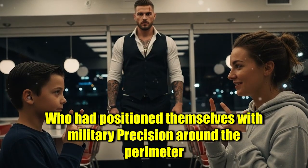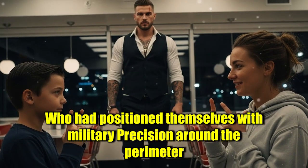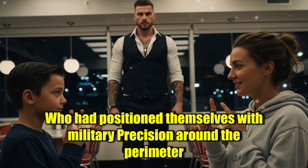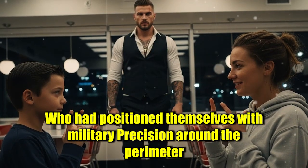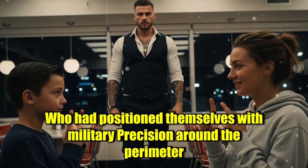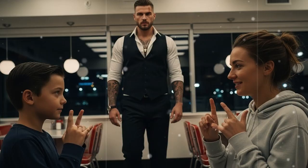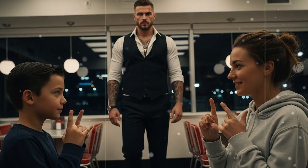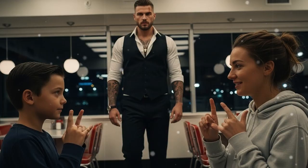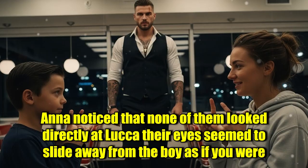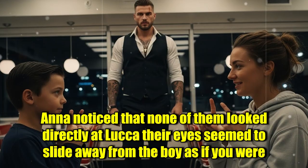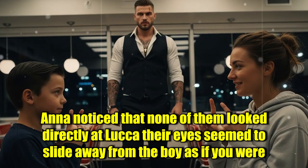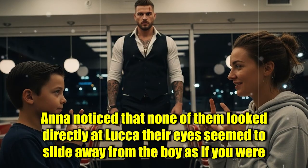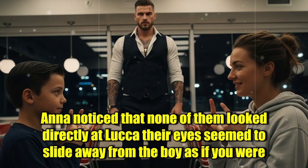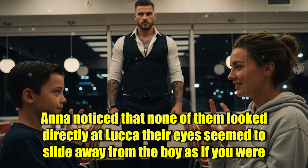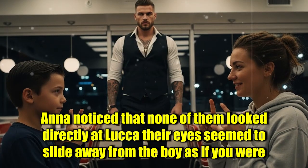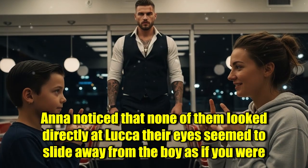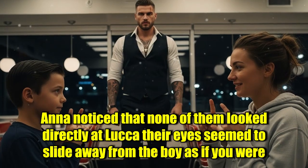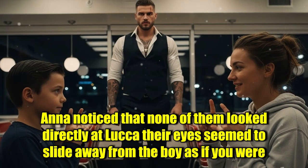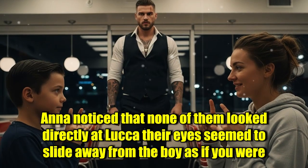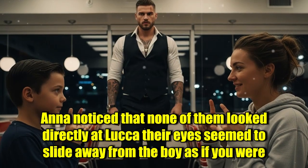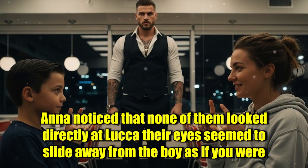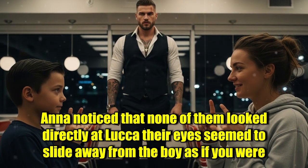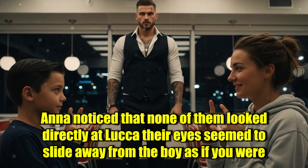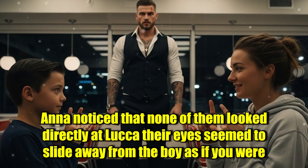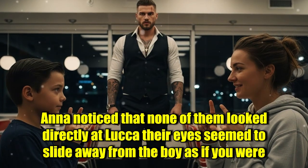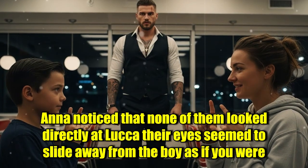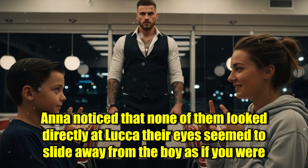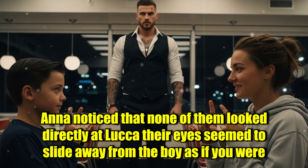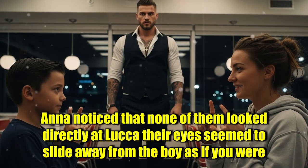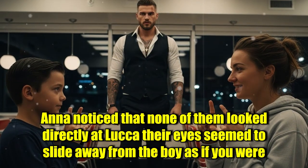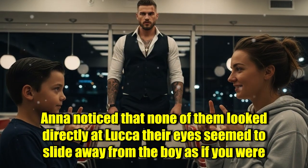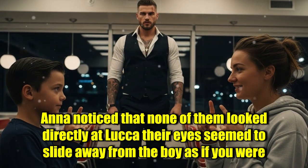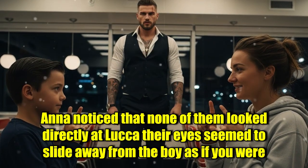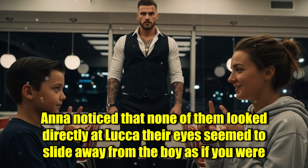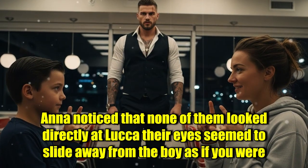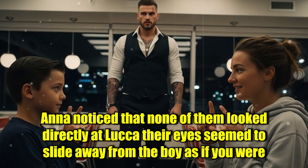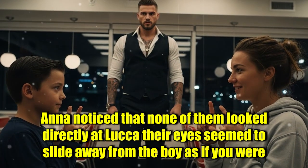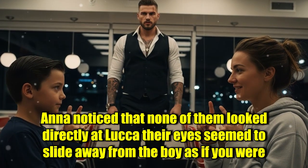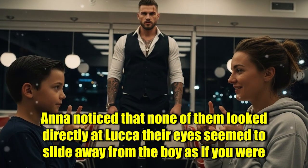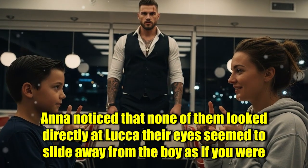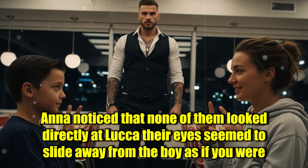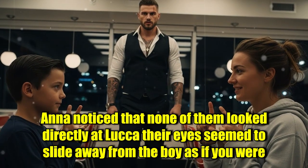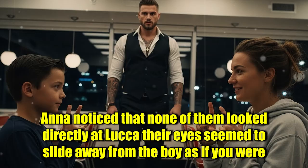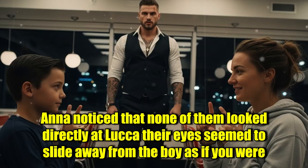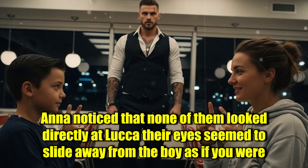around the perimeter. Emma noticed that none of them looked directly at Luca. Their eyes seemed to slide away from the boy as if he were